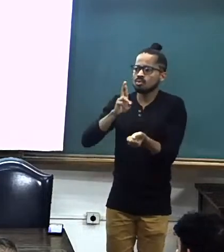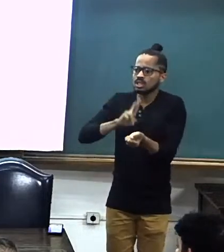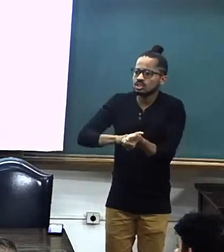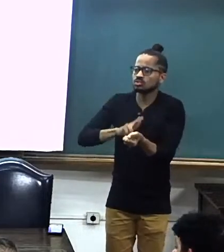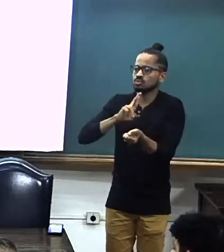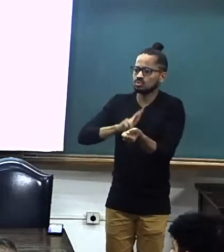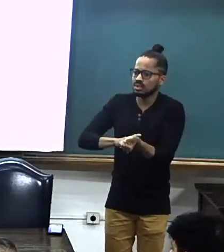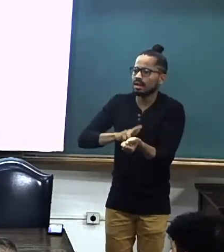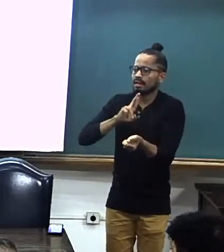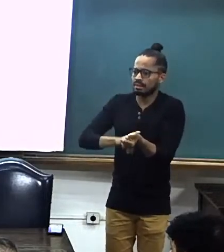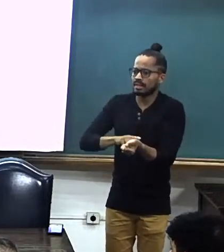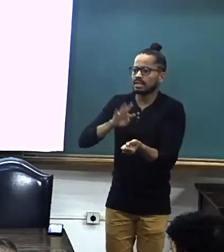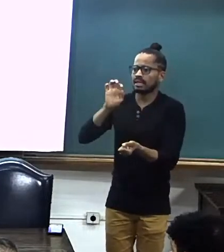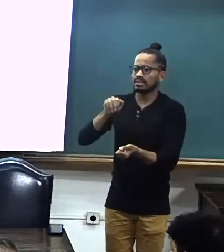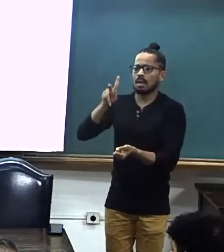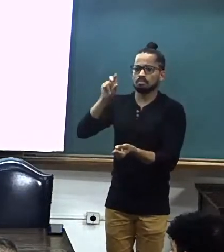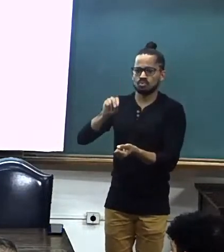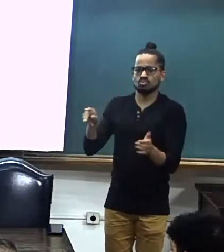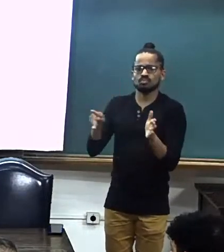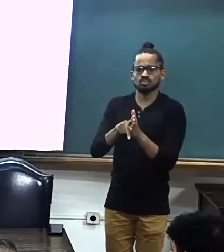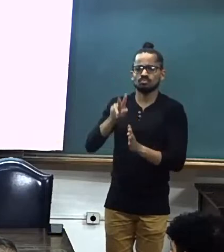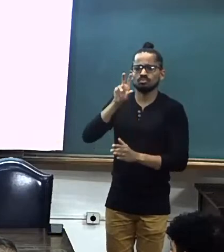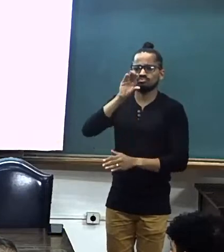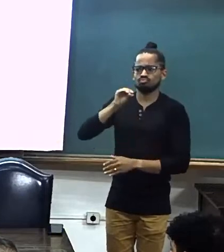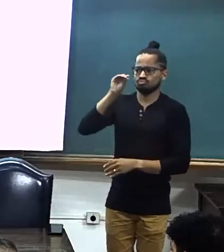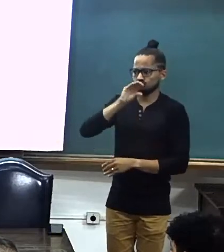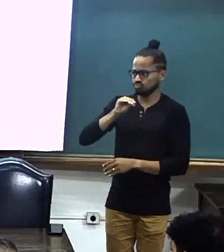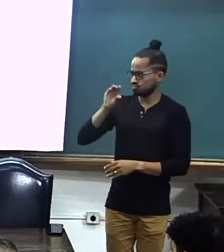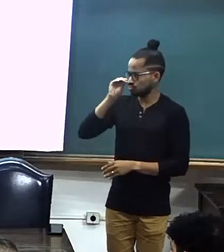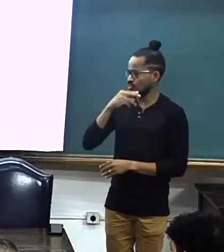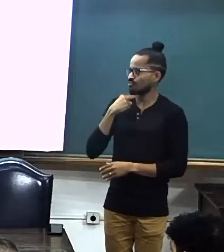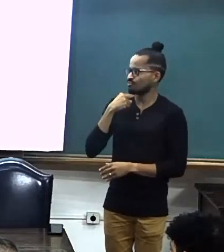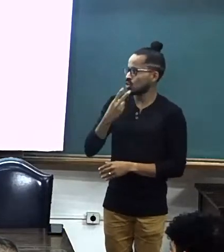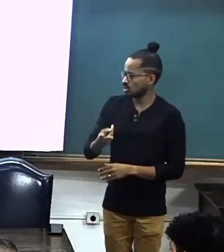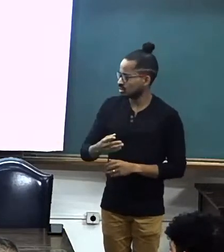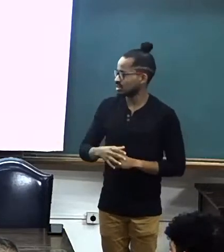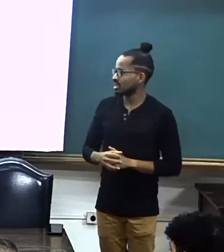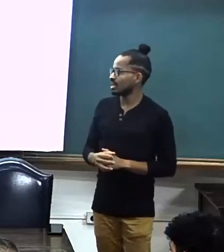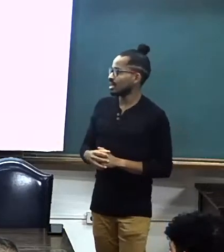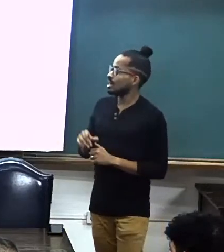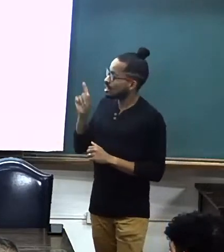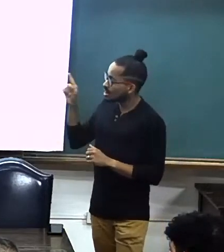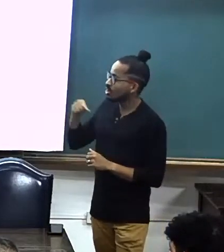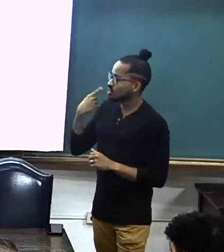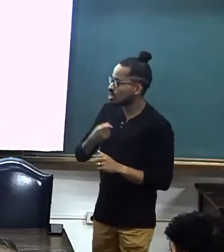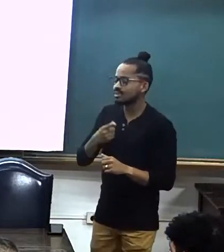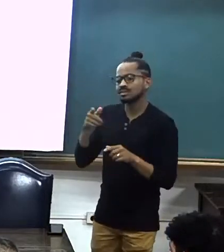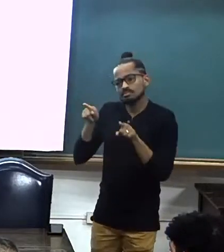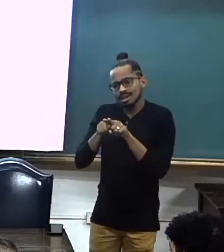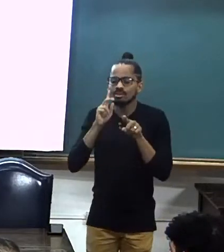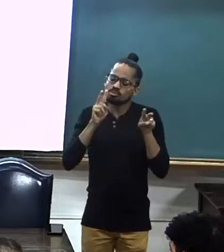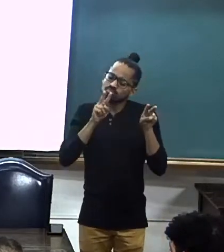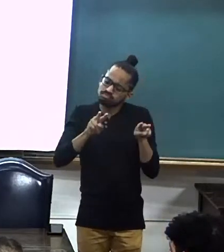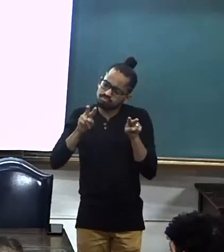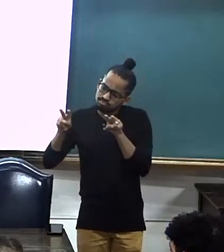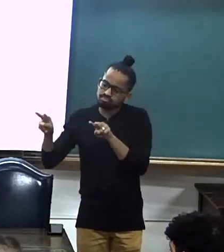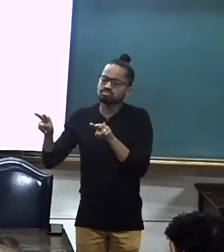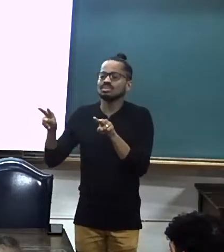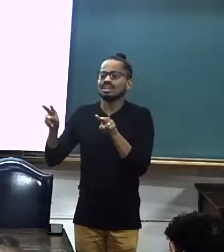speech, based in large part upon just looking at articulatory data.